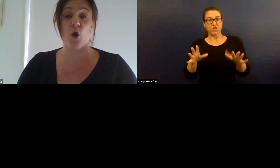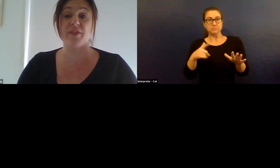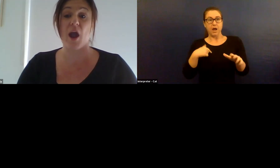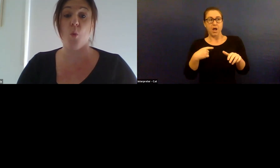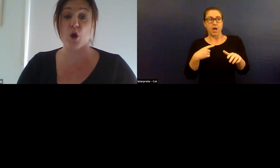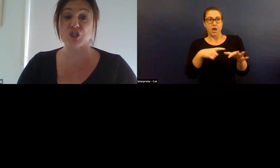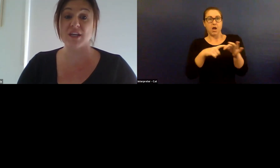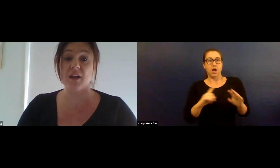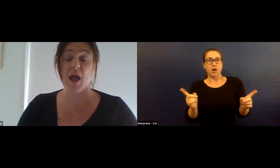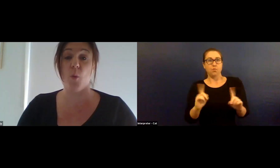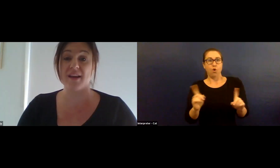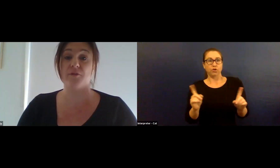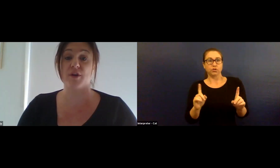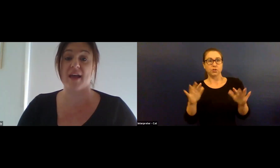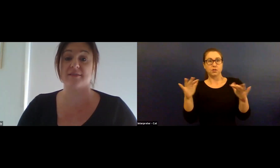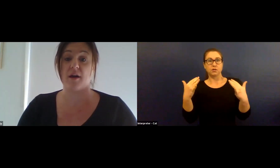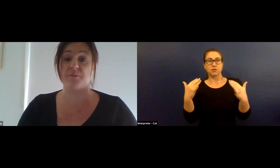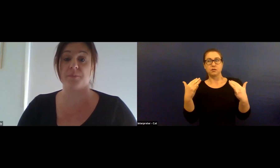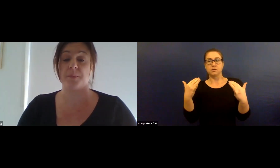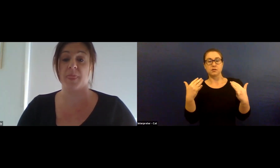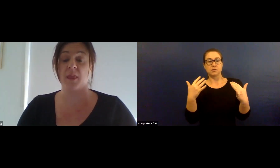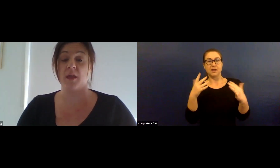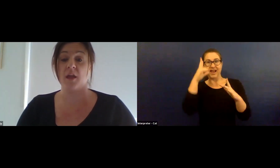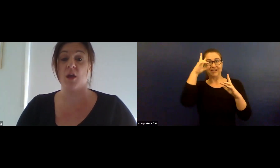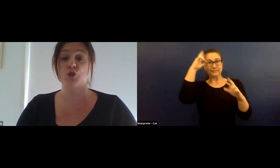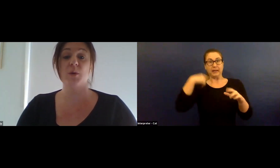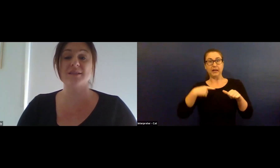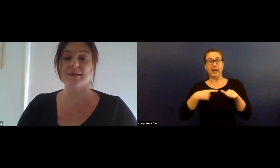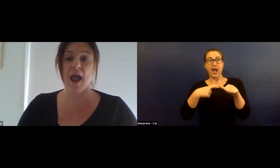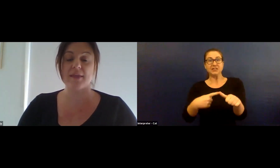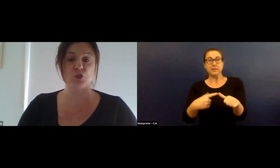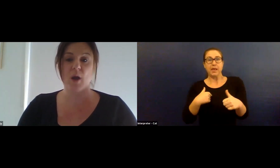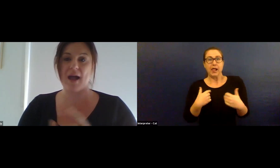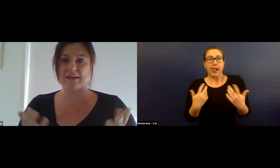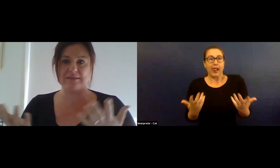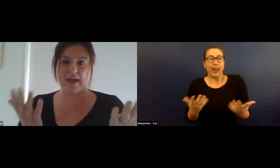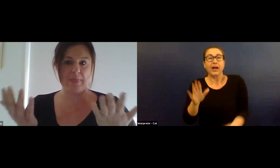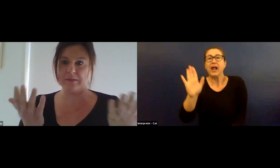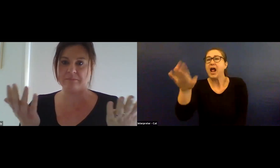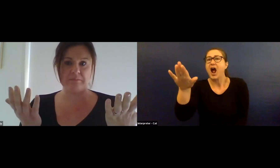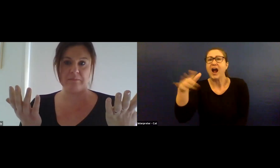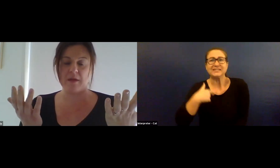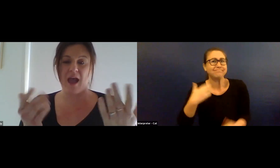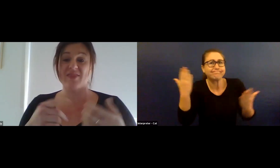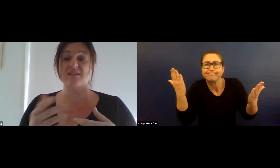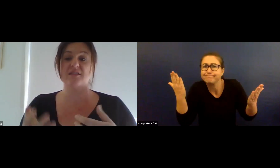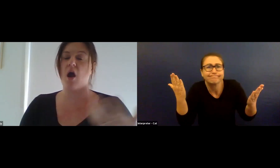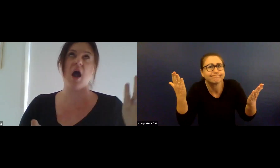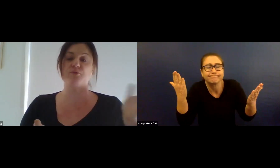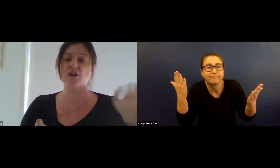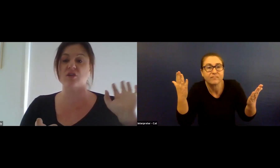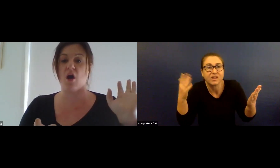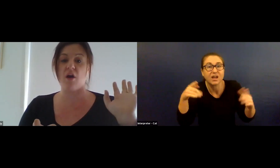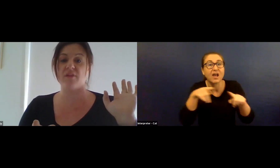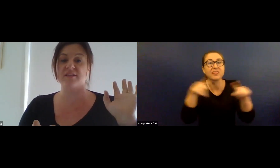only know they are watching and waiting for an answer. You indicate that you can't understand them, and they